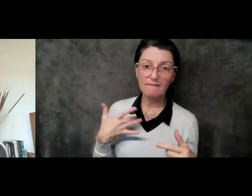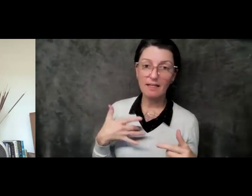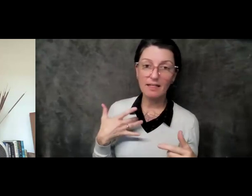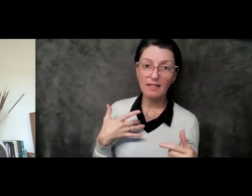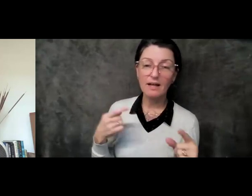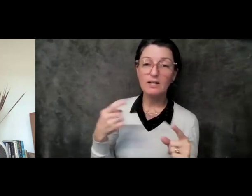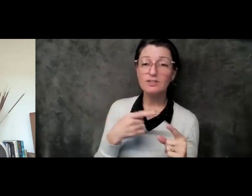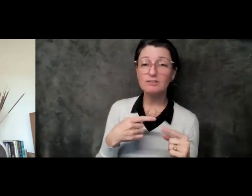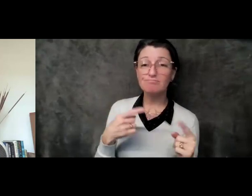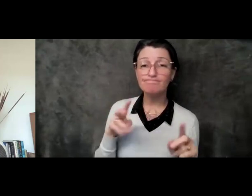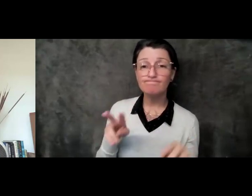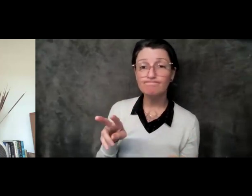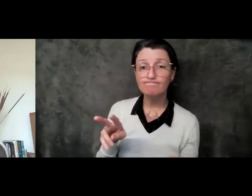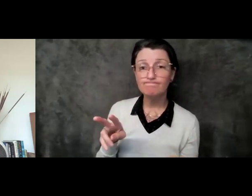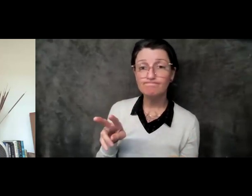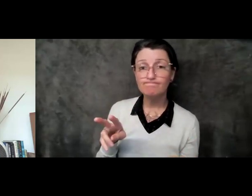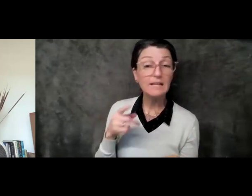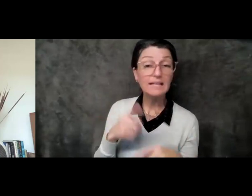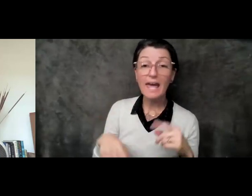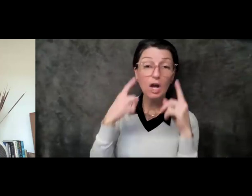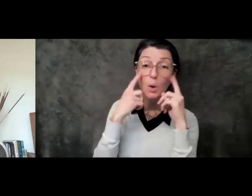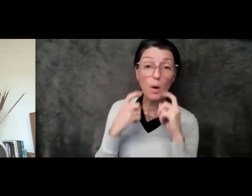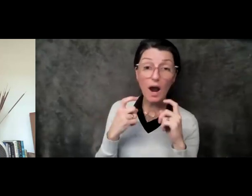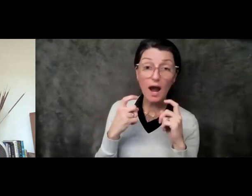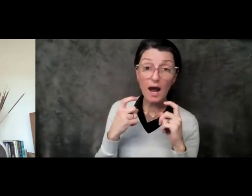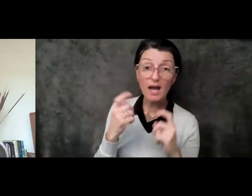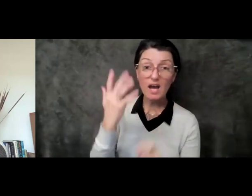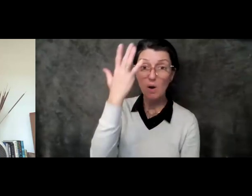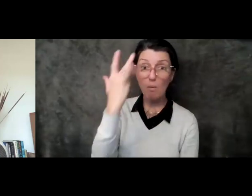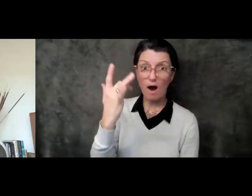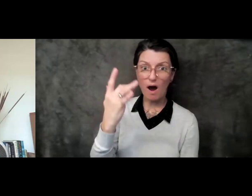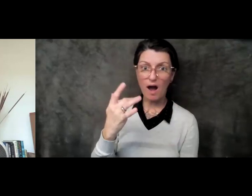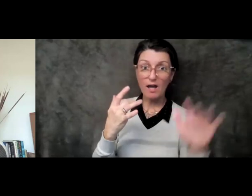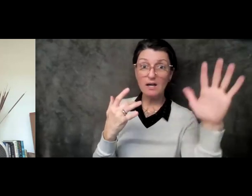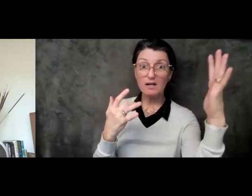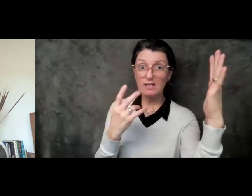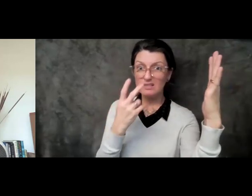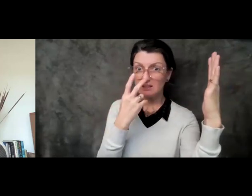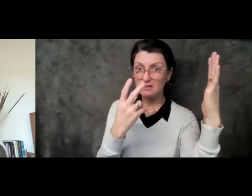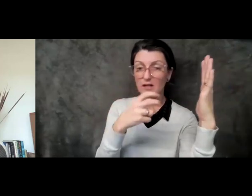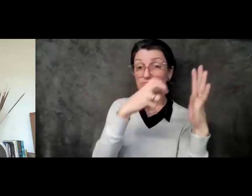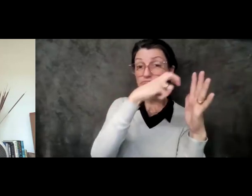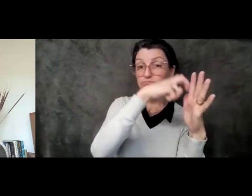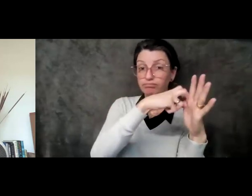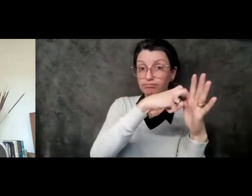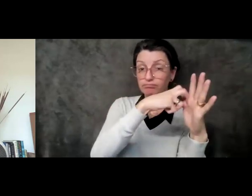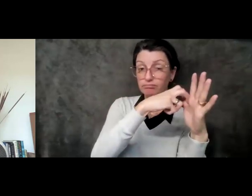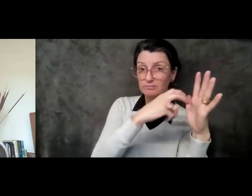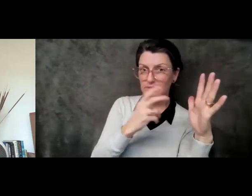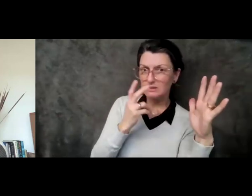because just below in the soiled city park, the chain boys gather to fight and fuck whatever comes their